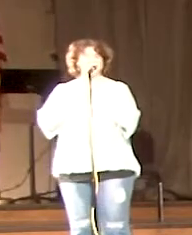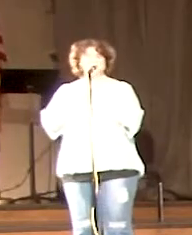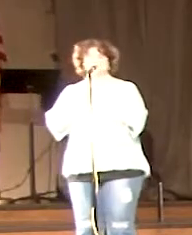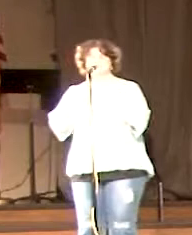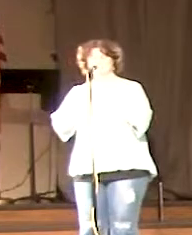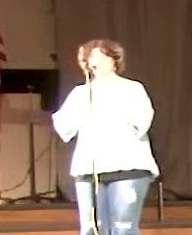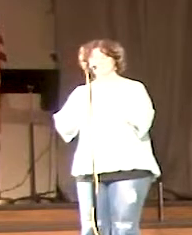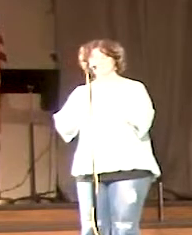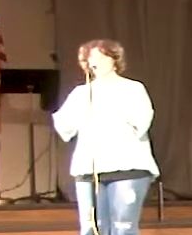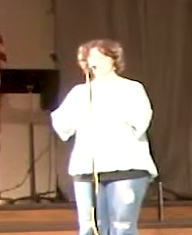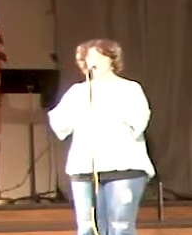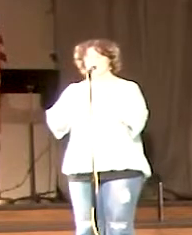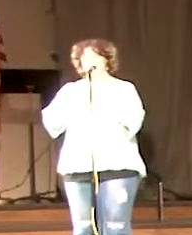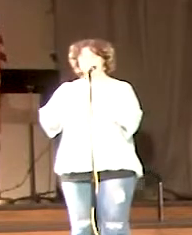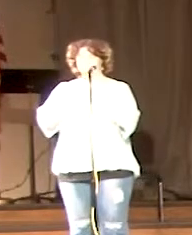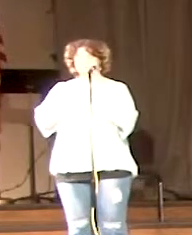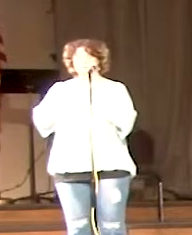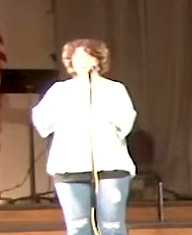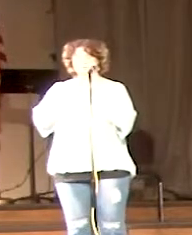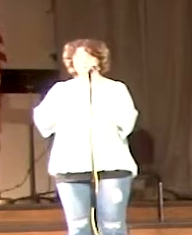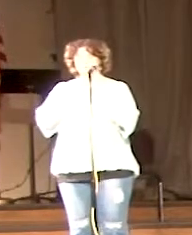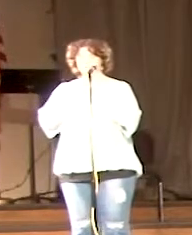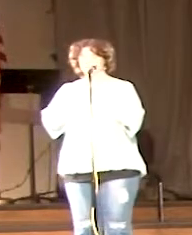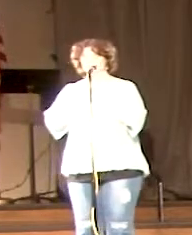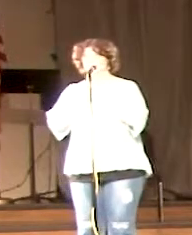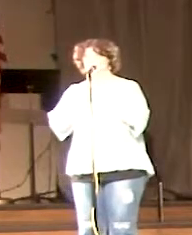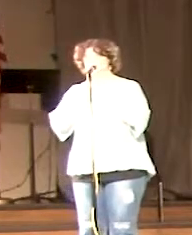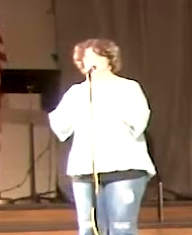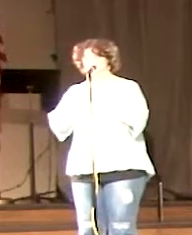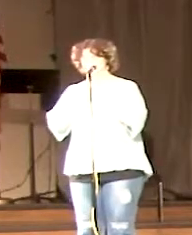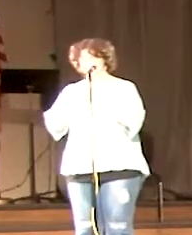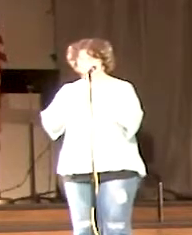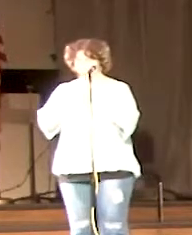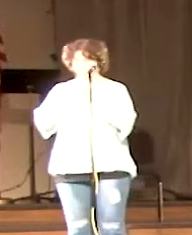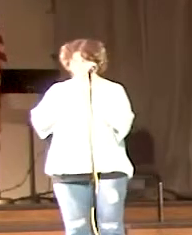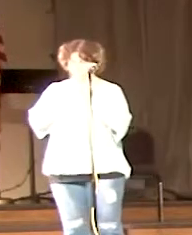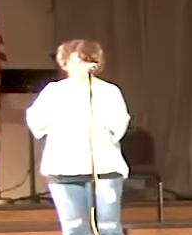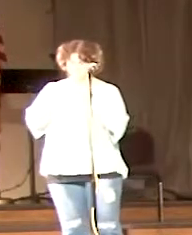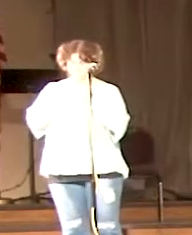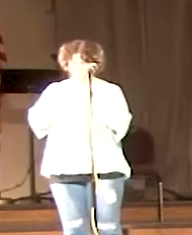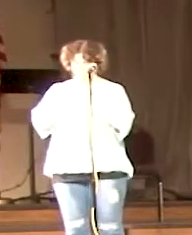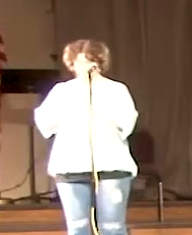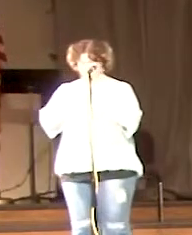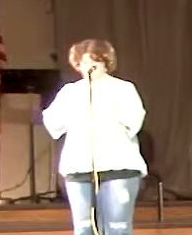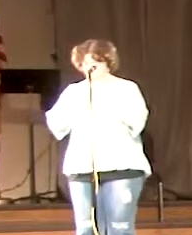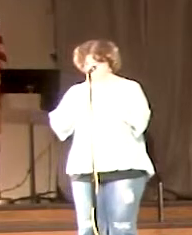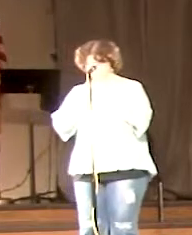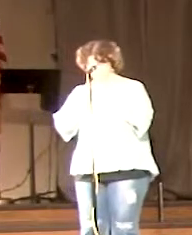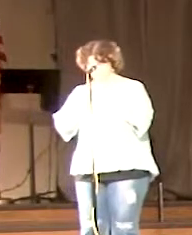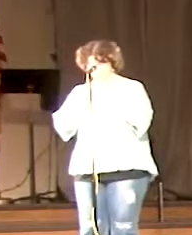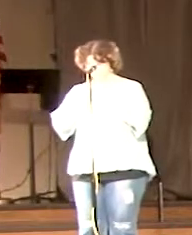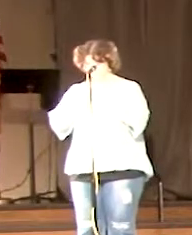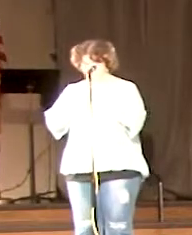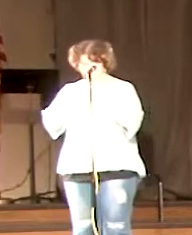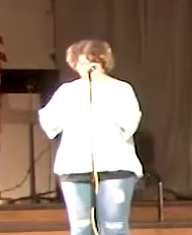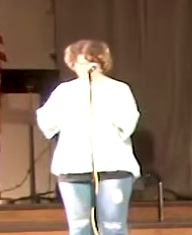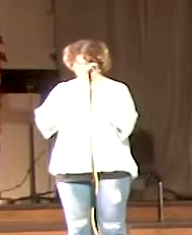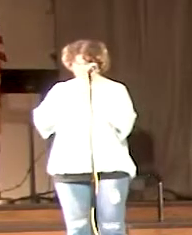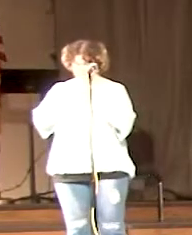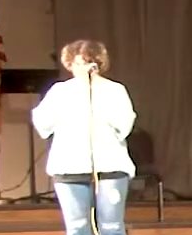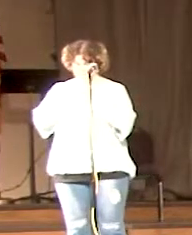would love to talk to other people that are in prayer and wonder who else is getting Zechariah 4 over and over and over, different parts of